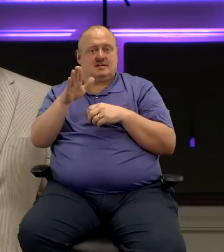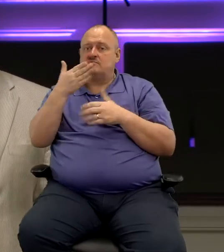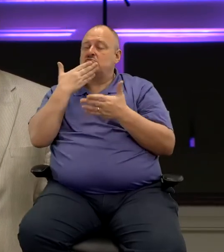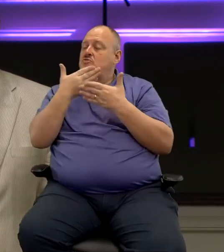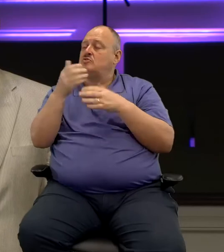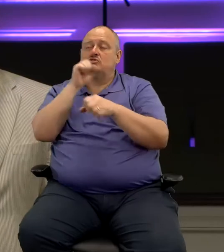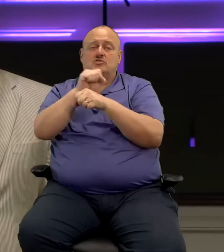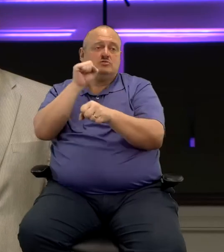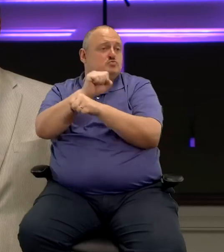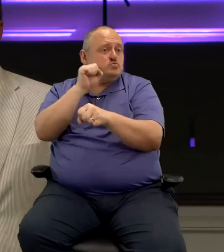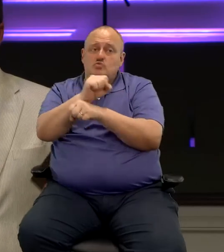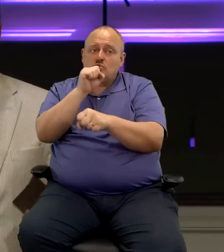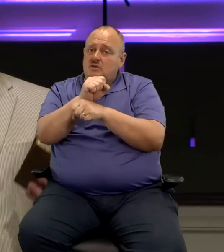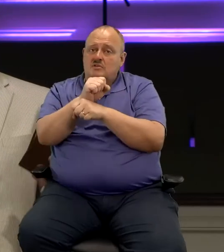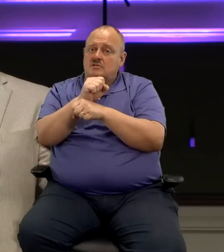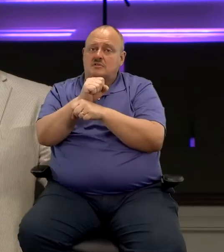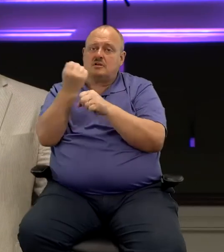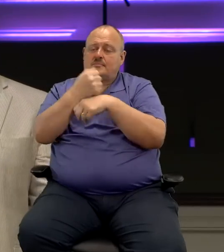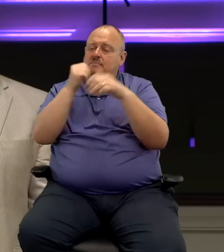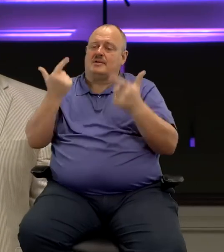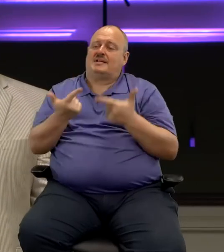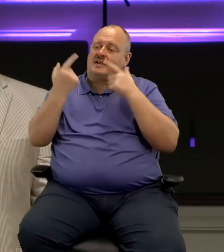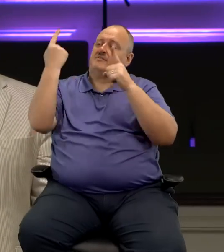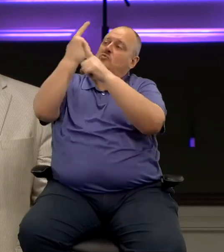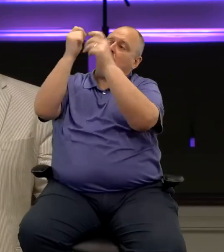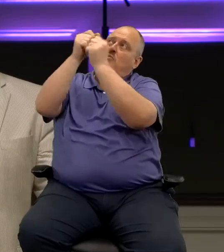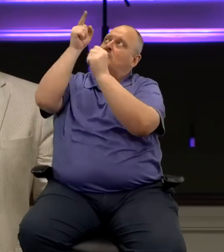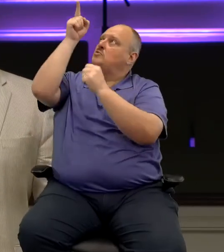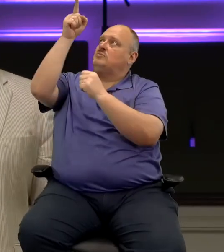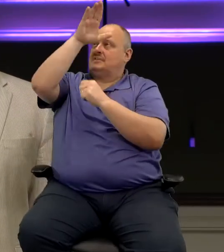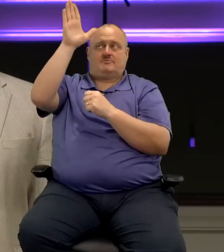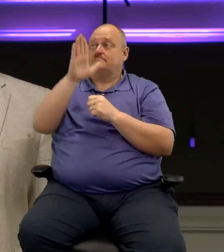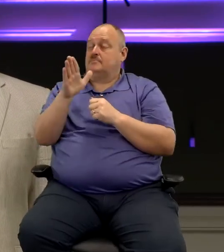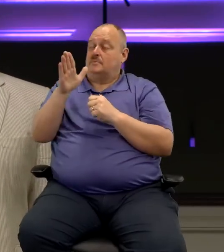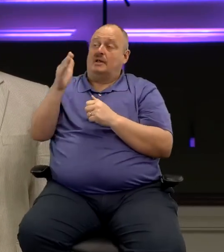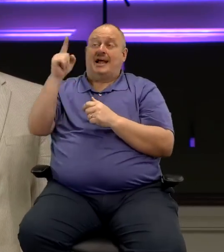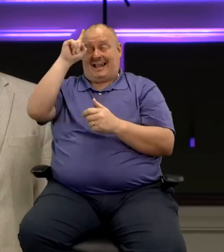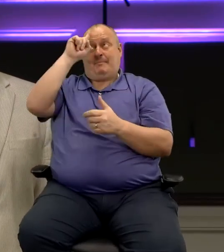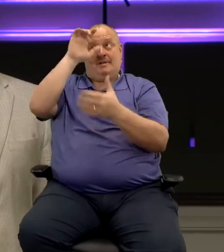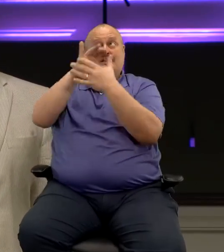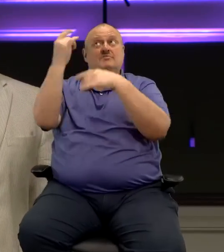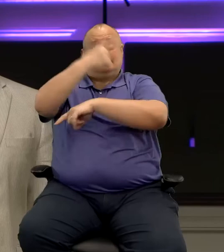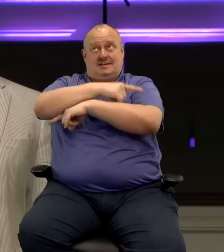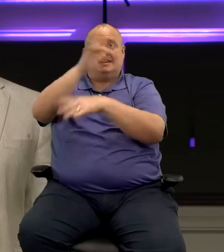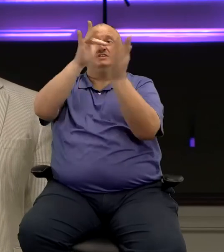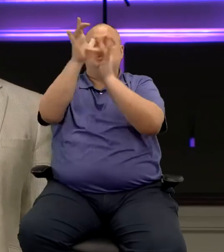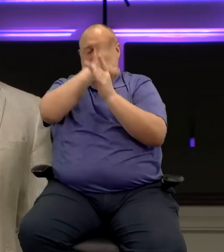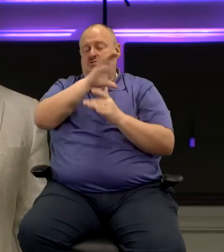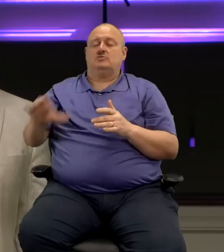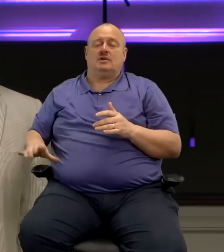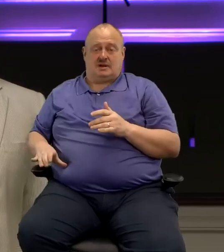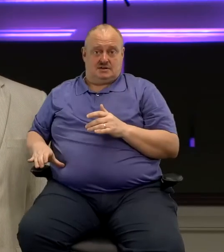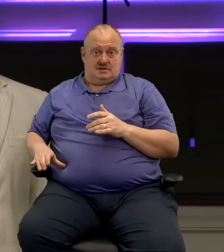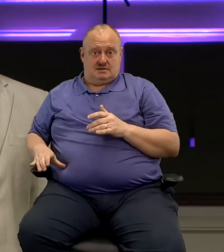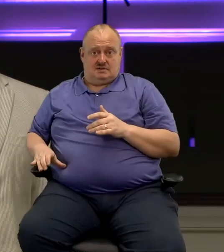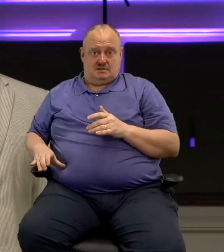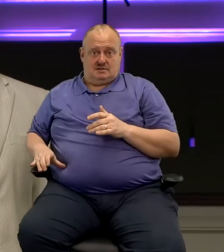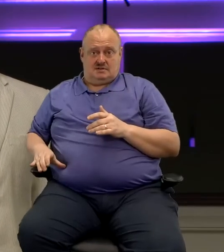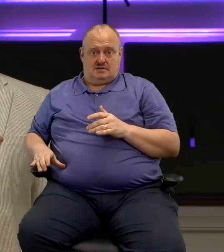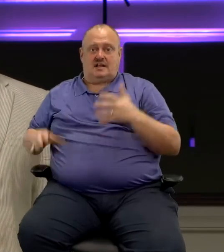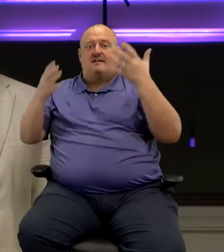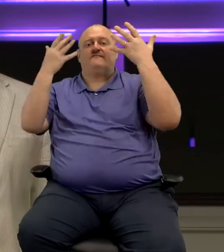somehow, some way, make my life right with you. But God, I believe today that Jesus Christ has